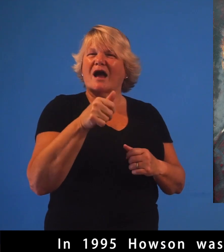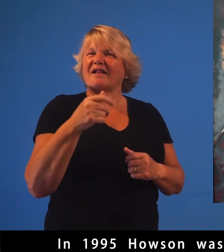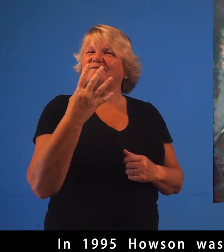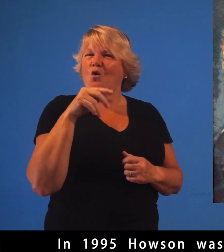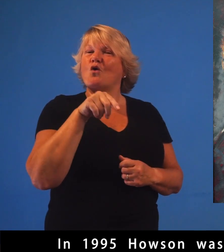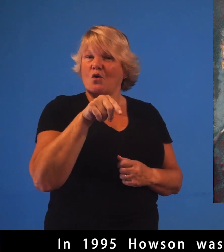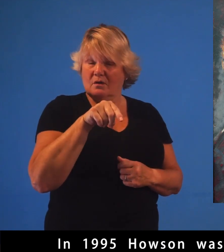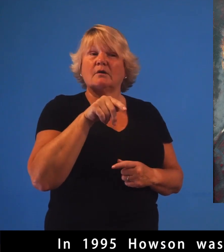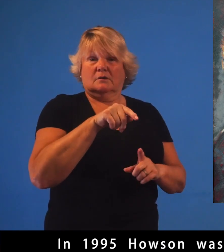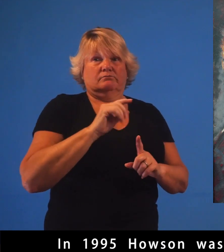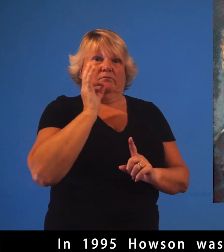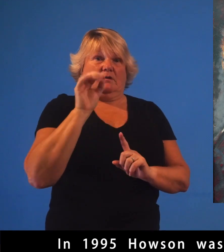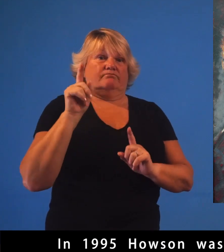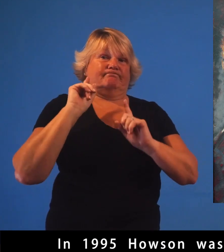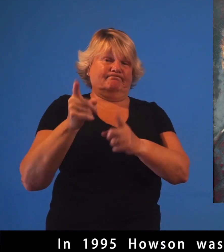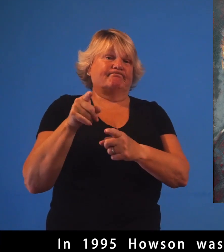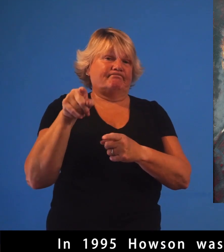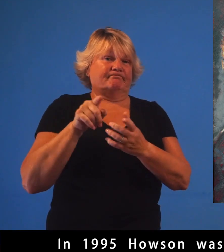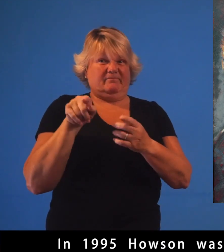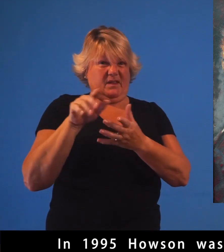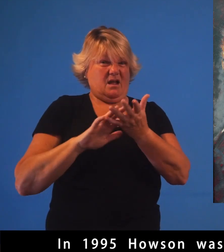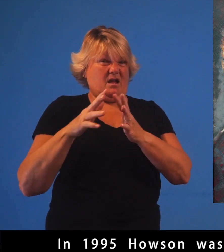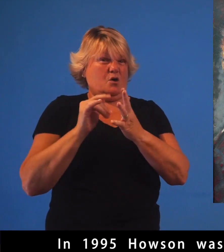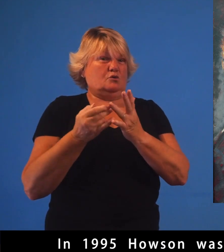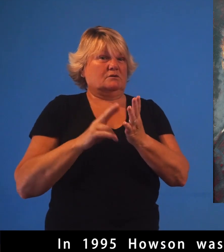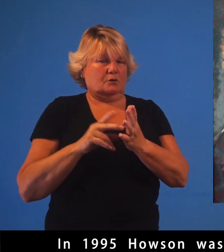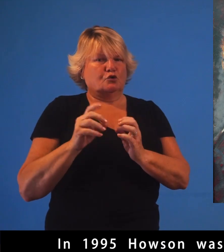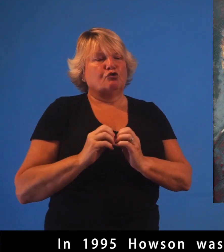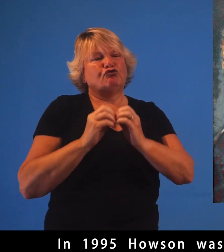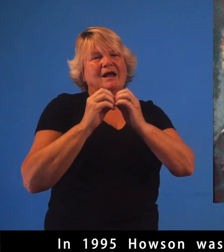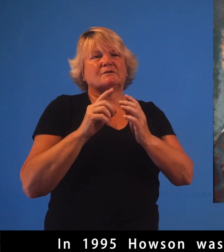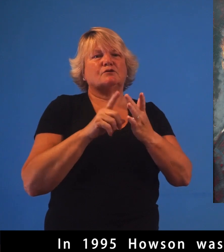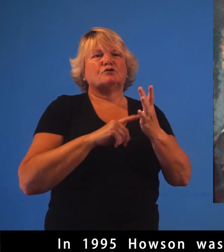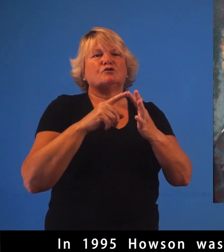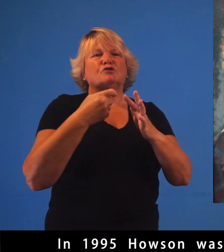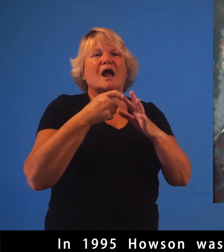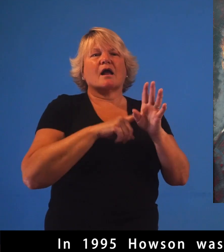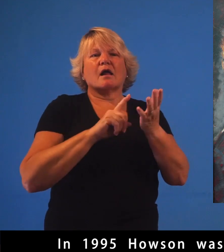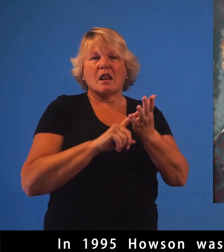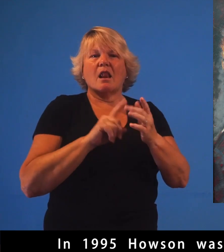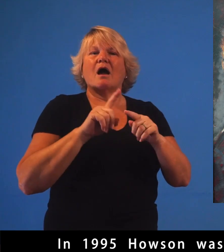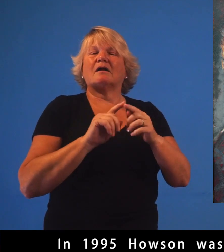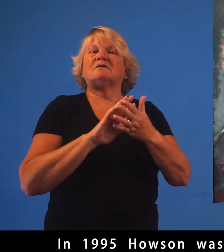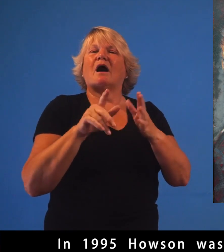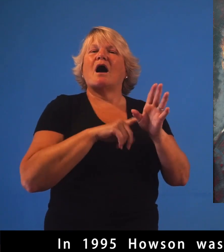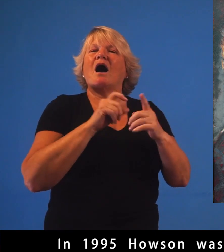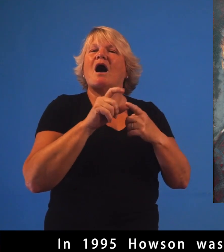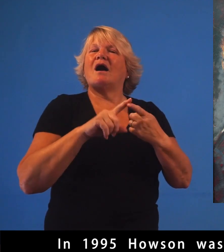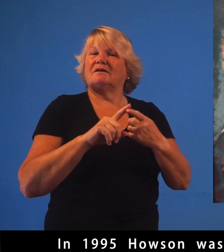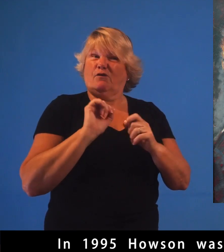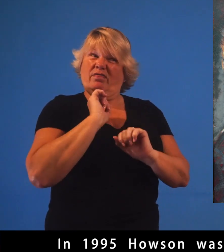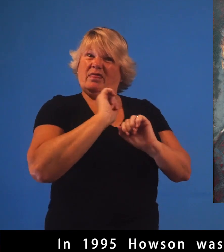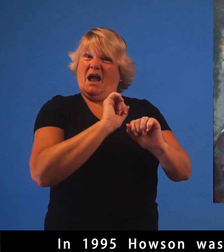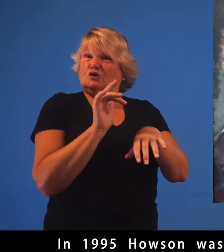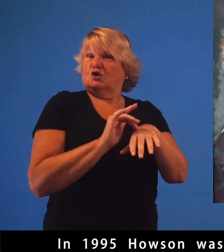In 1995, Howson was commissioned to create Jekyll and Hyde by Channel 4 for their show